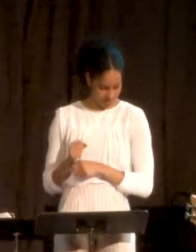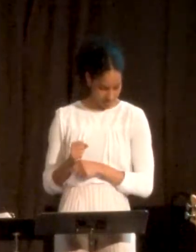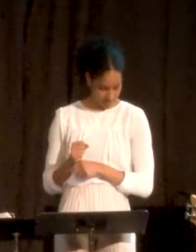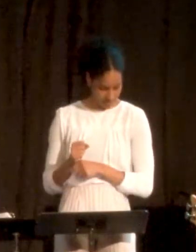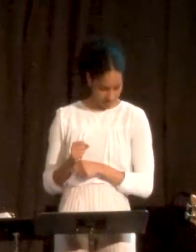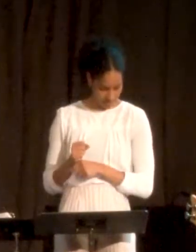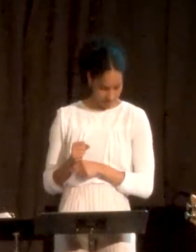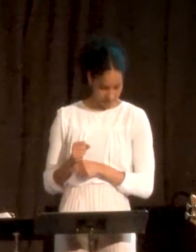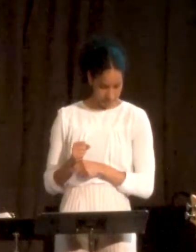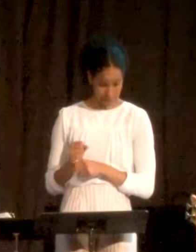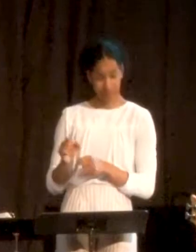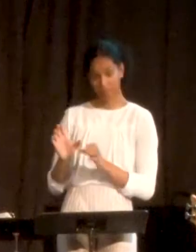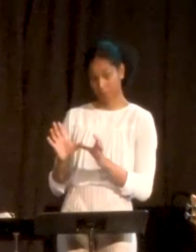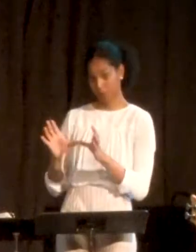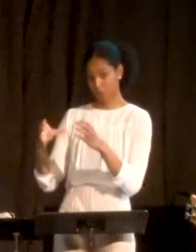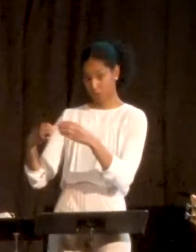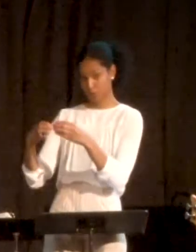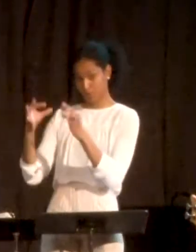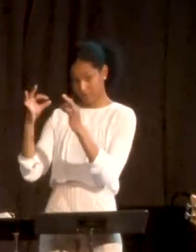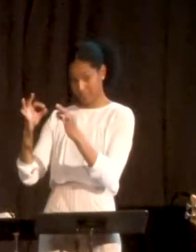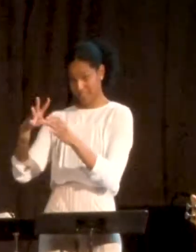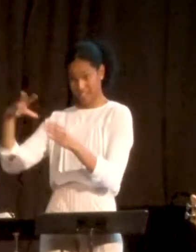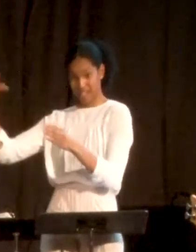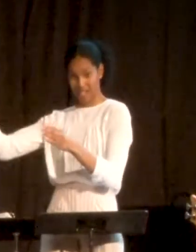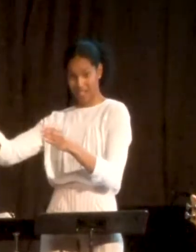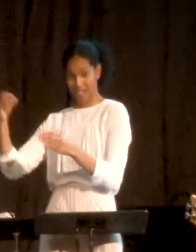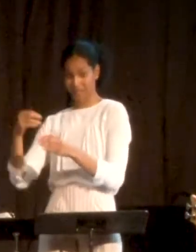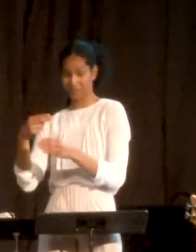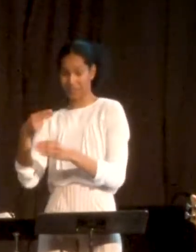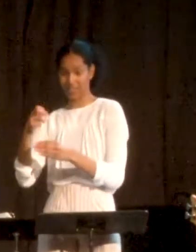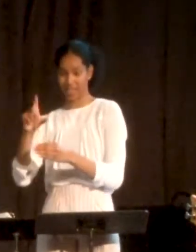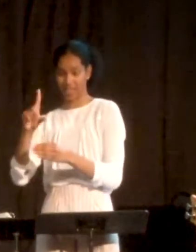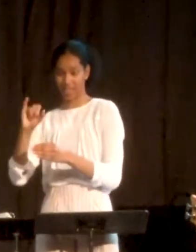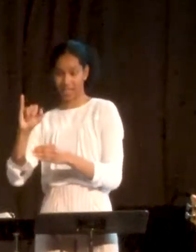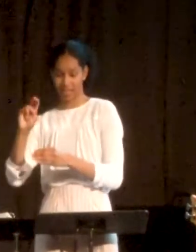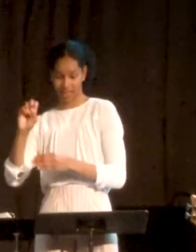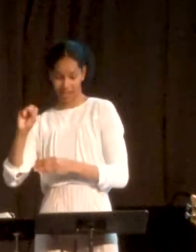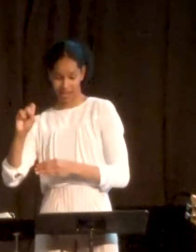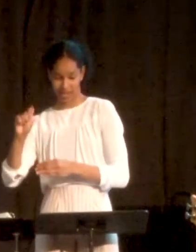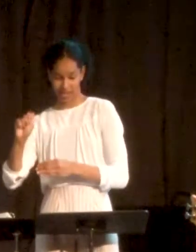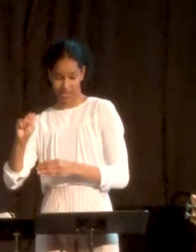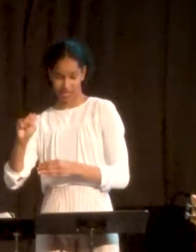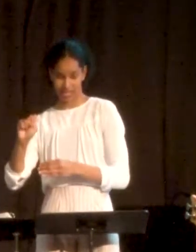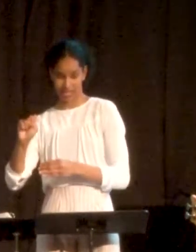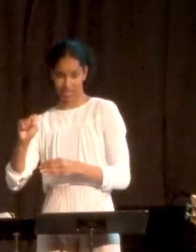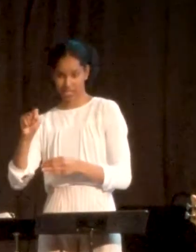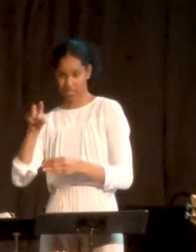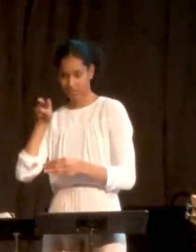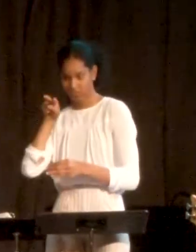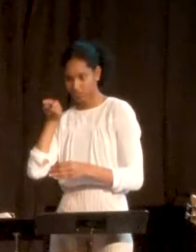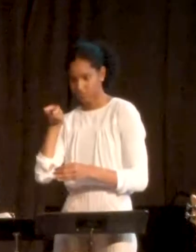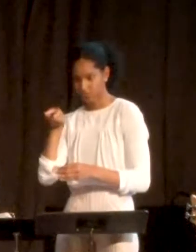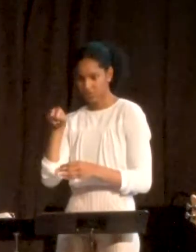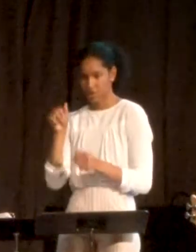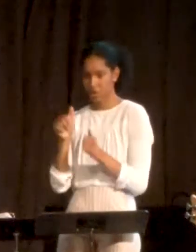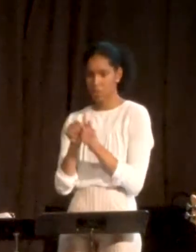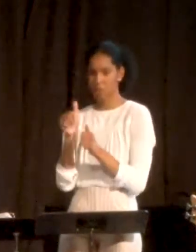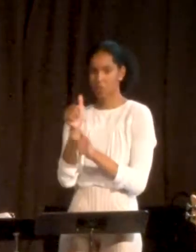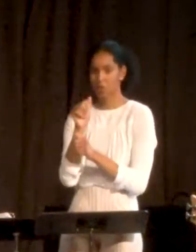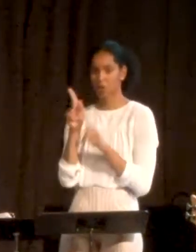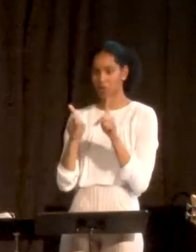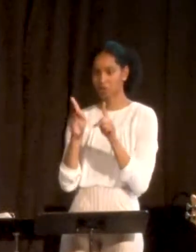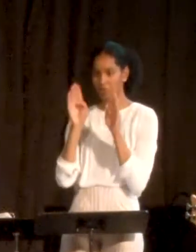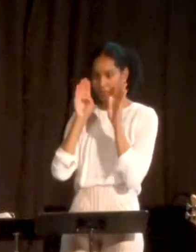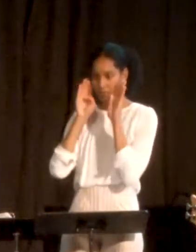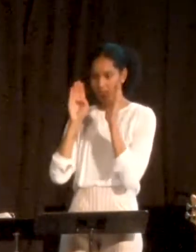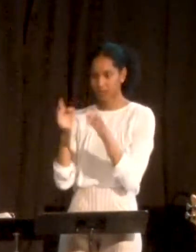The Hellenists, though, who were hunted and pursued, scattered